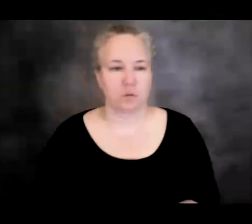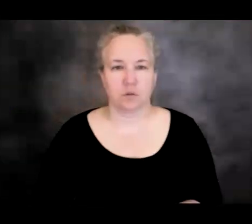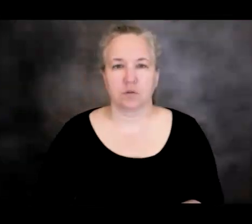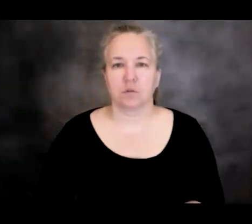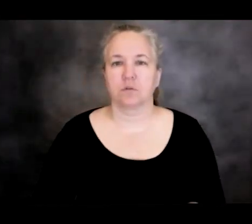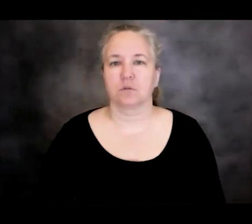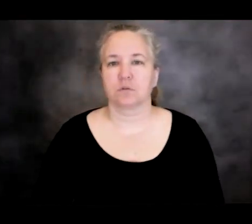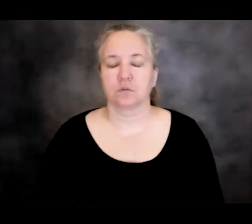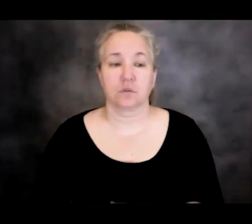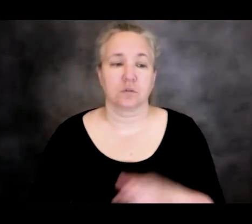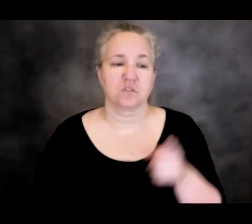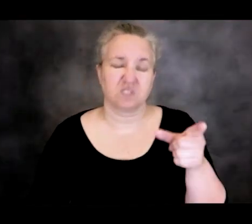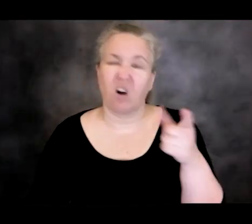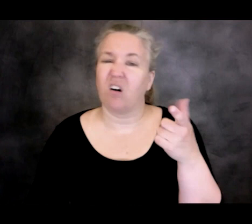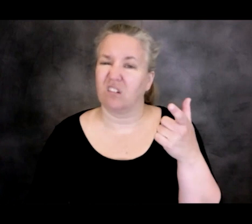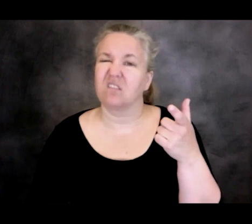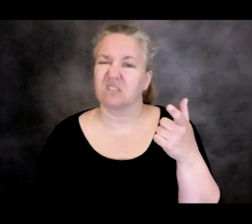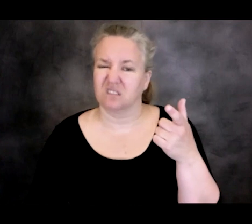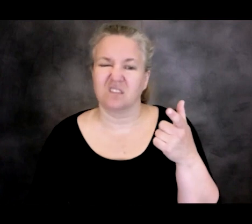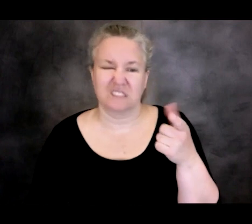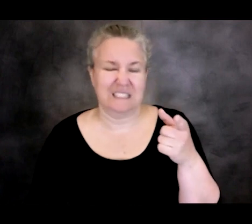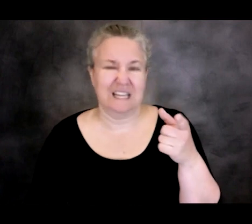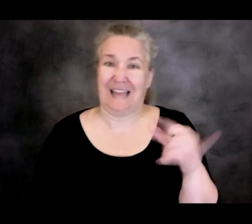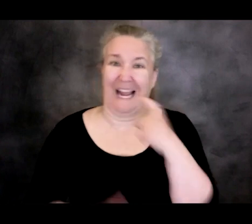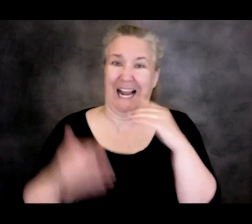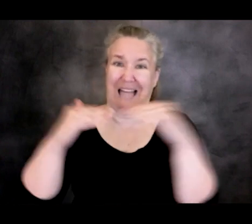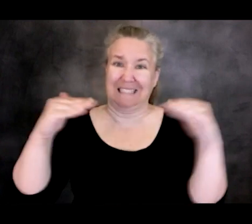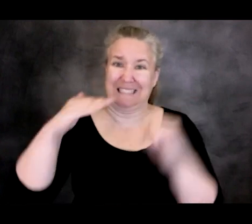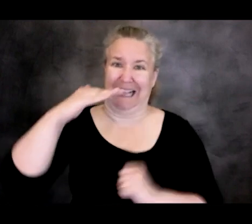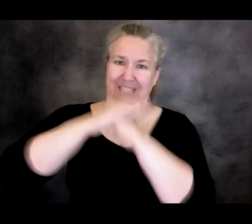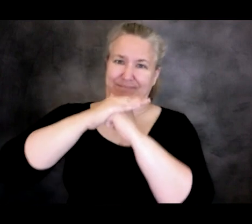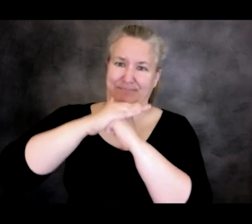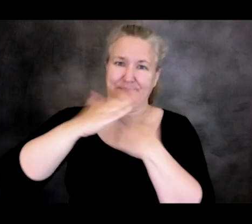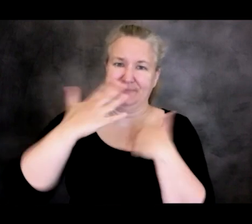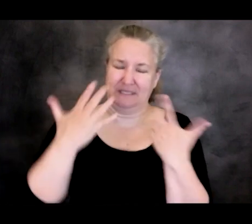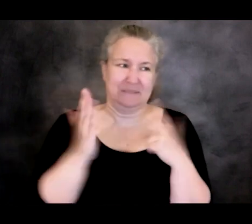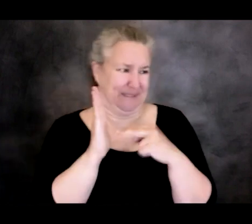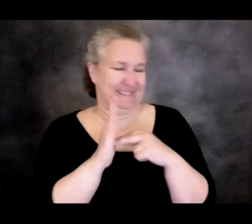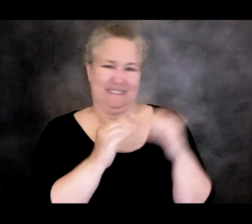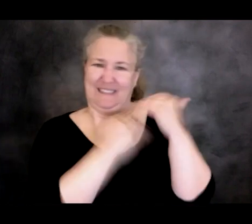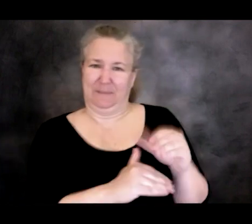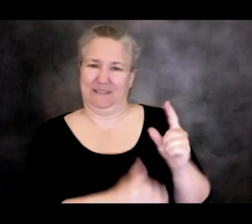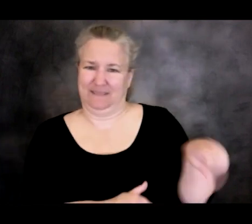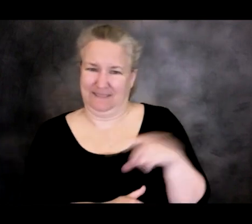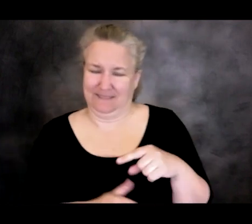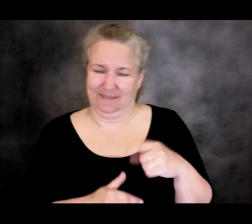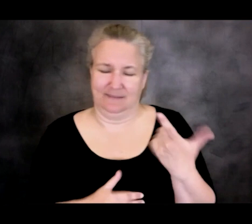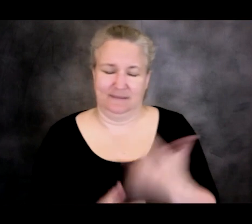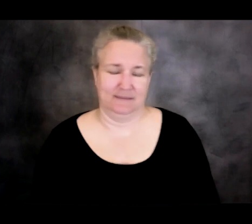very real effect of this glass ceiling placed extreme limitations on young people.